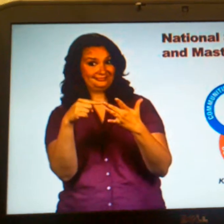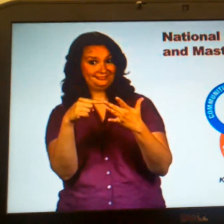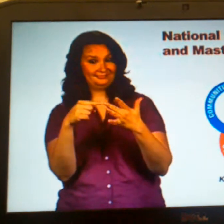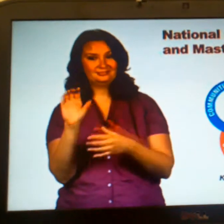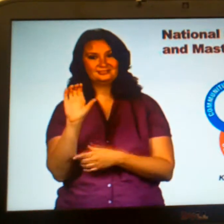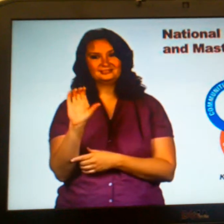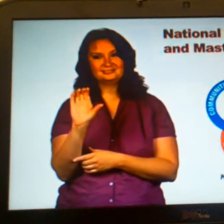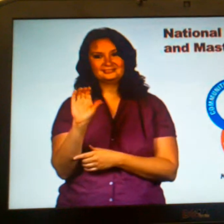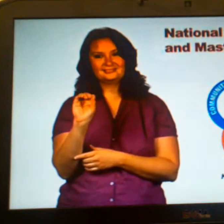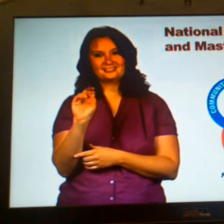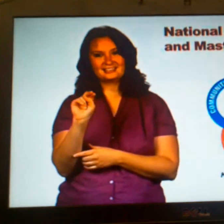Culture is the second.